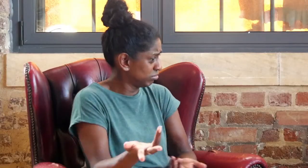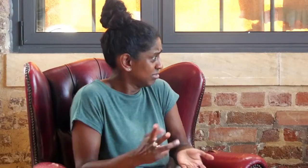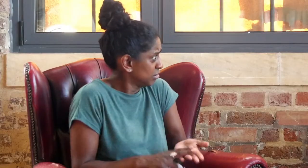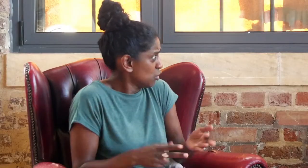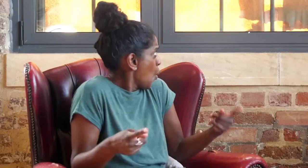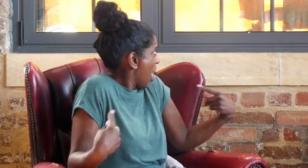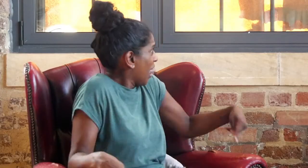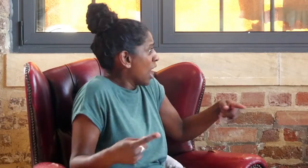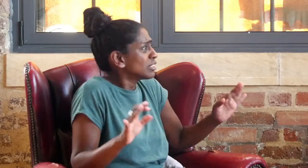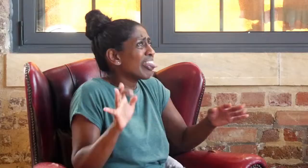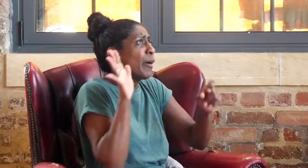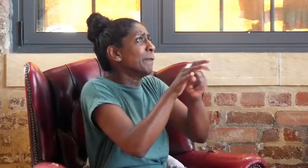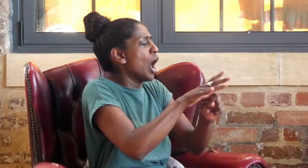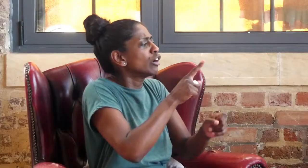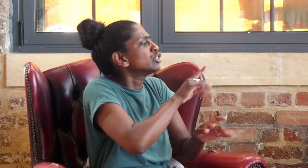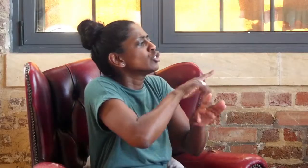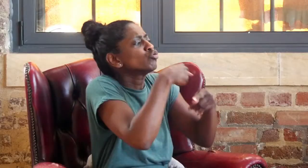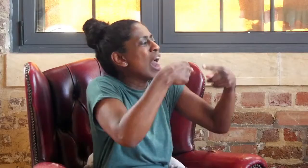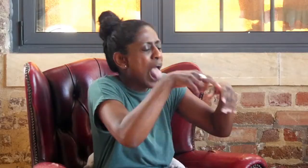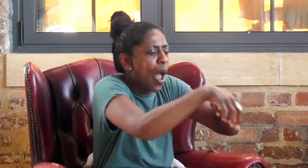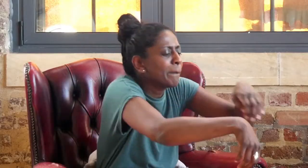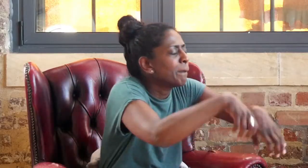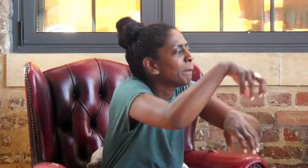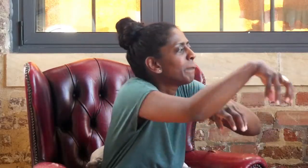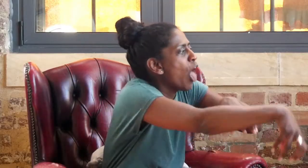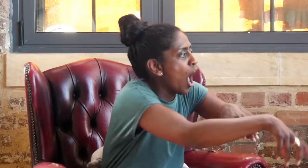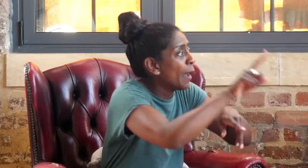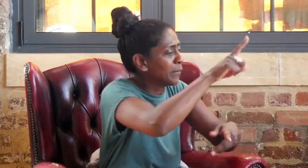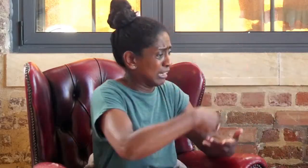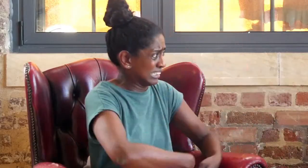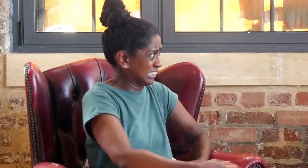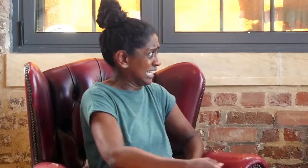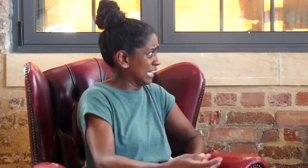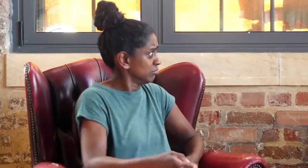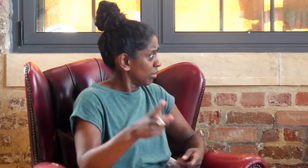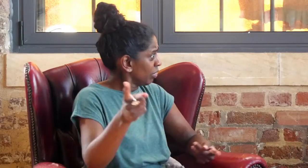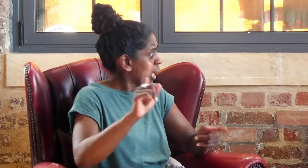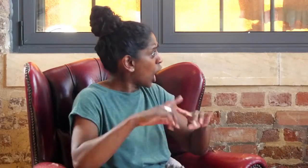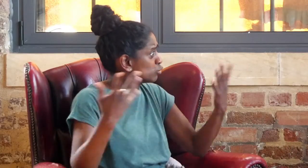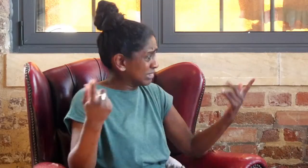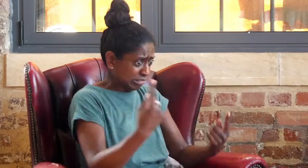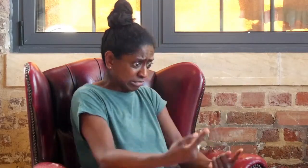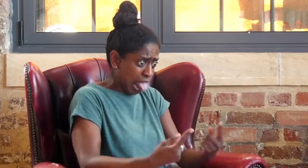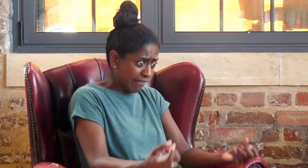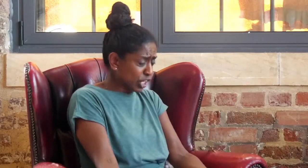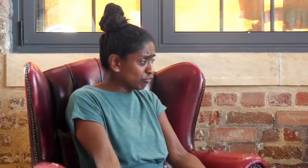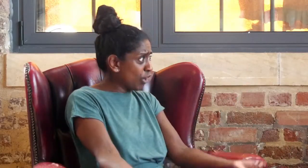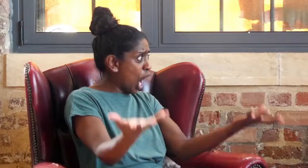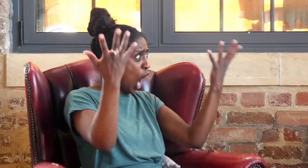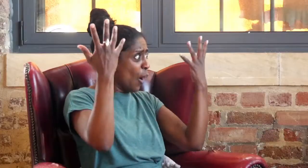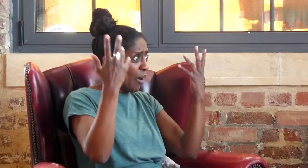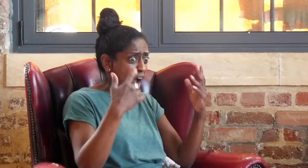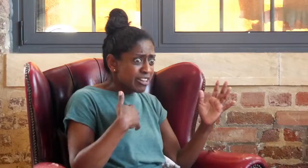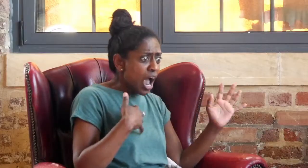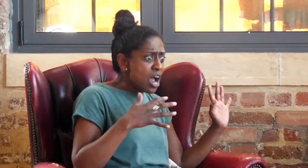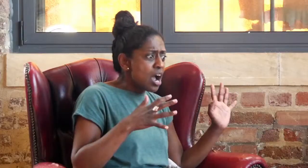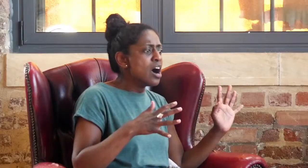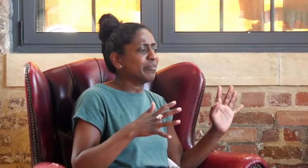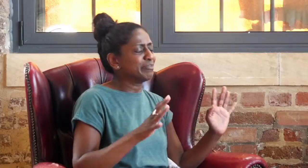seeds. And you're not allowed. I think it'd be great if like I could put down some. It'd be beautiful if you had sort